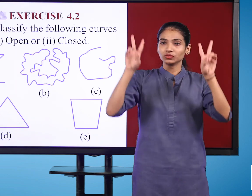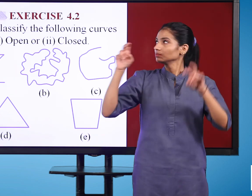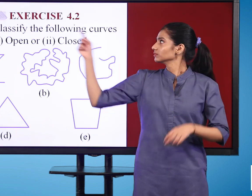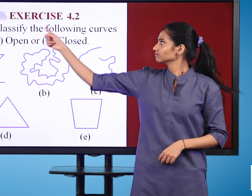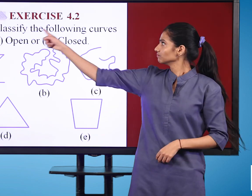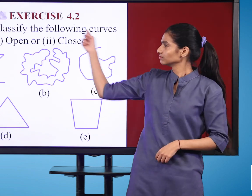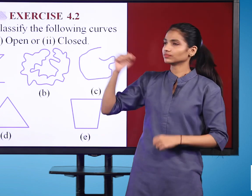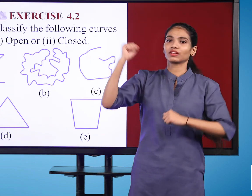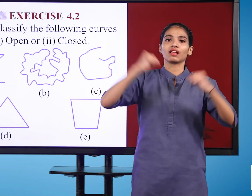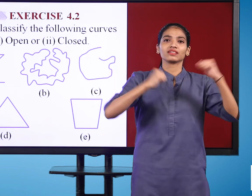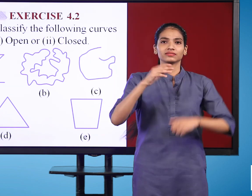Exercise 4.2.